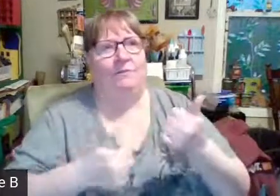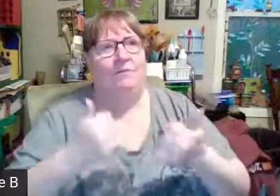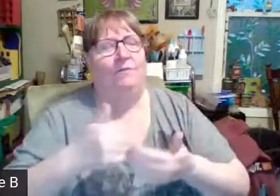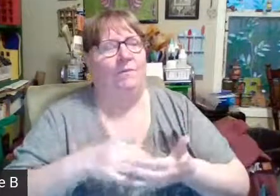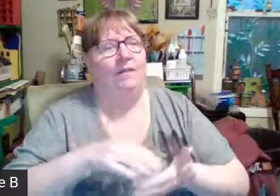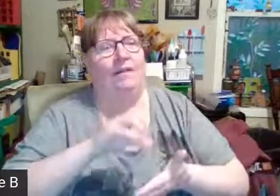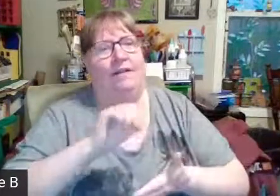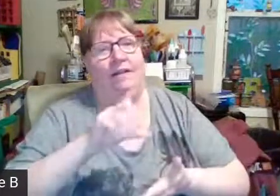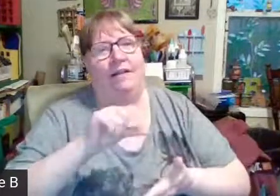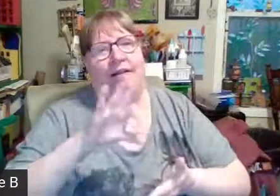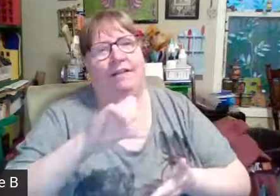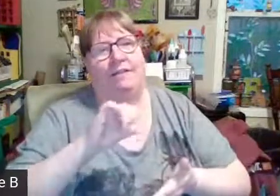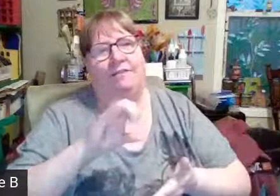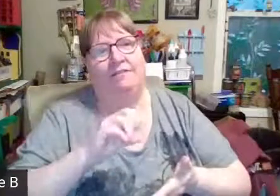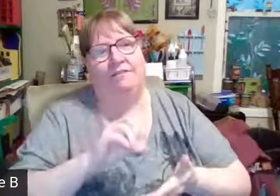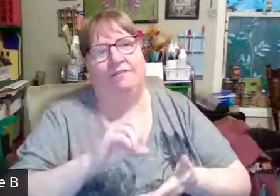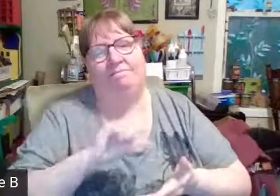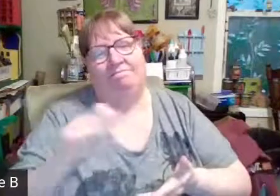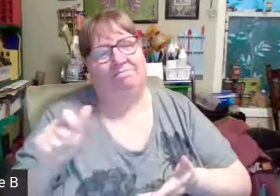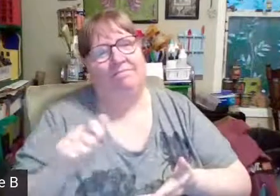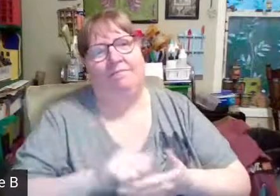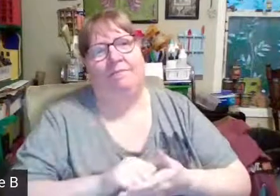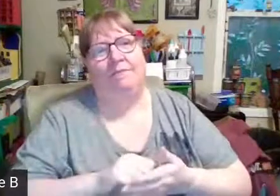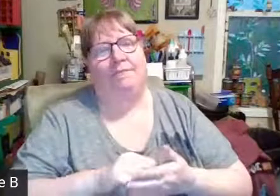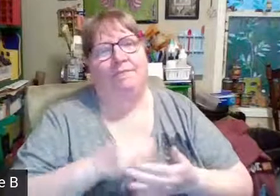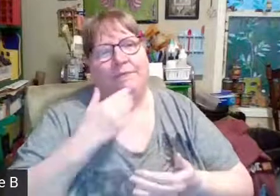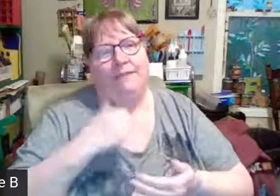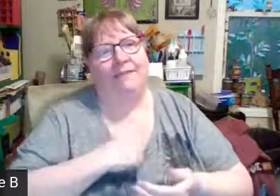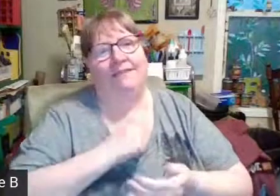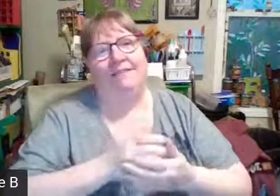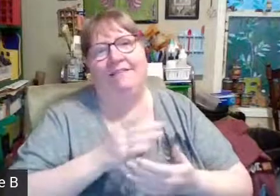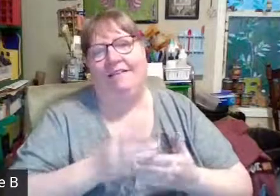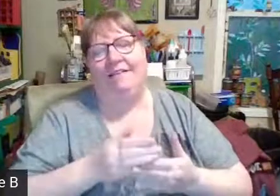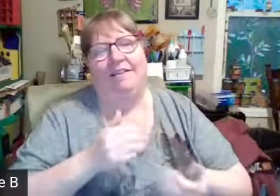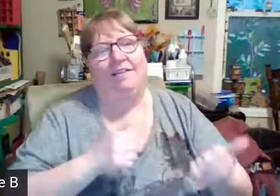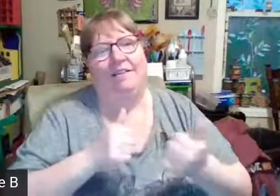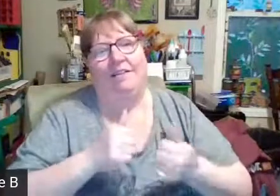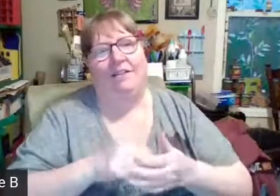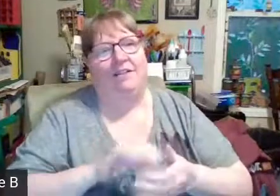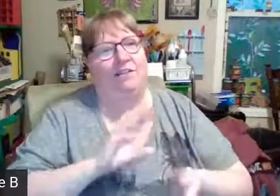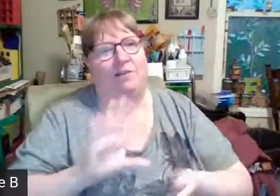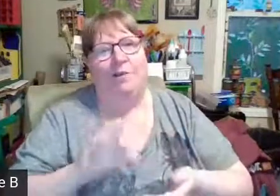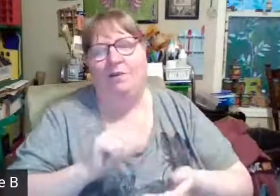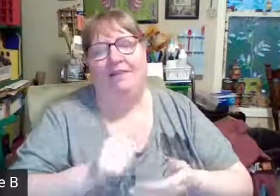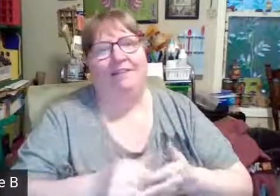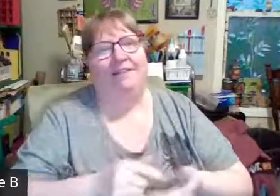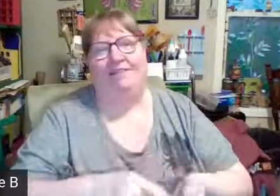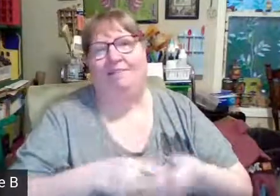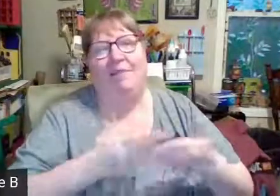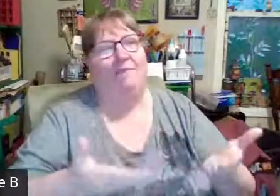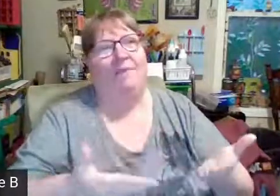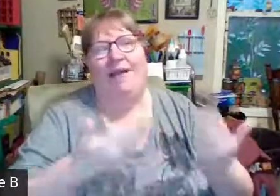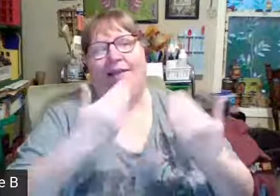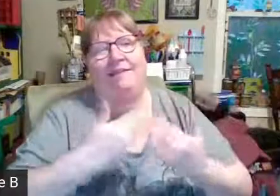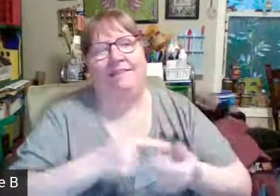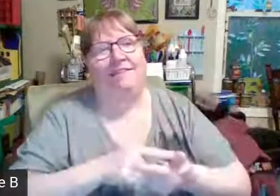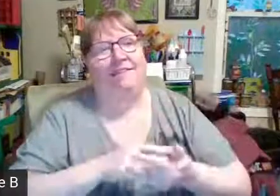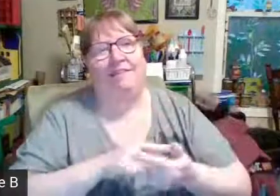not art, and you may be introducing them to something. And don't hesitate. You don't have to give it back. And you don't even have to use the supplies